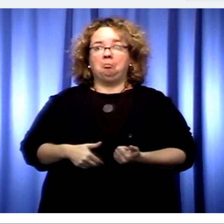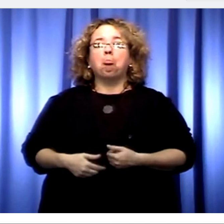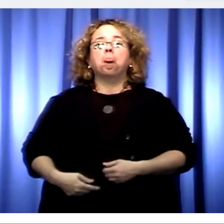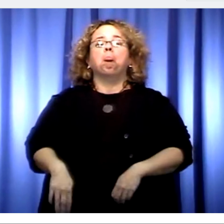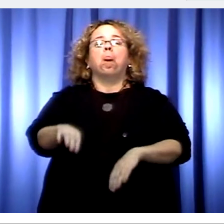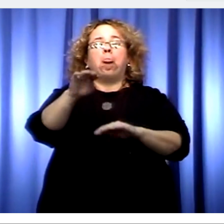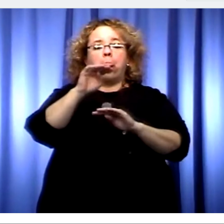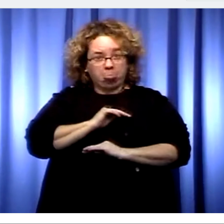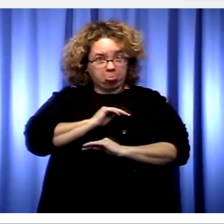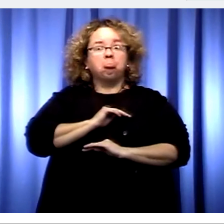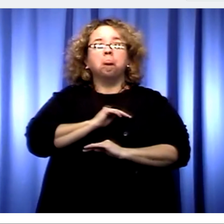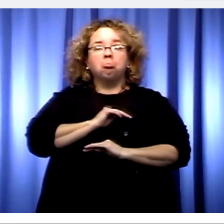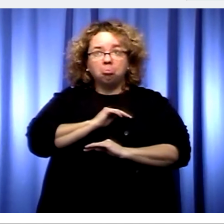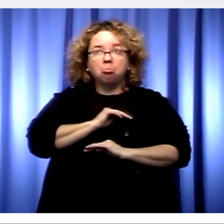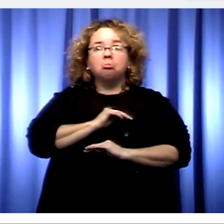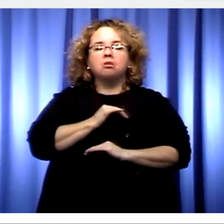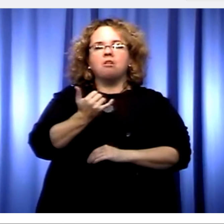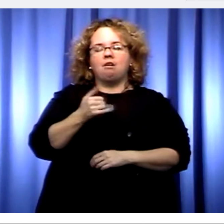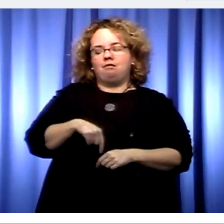digest them.